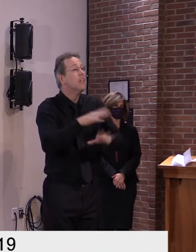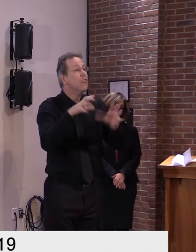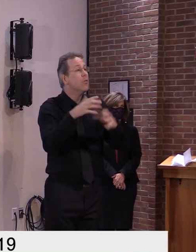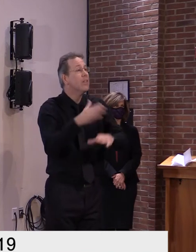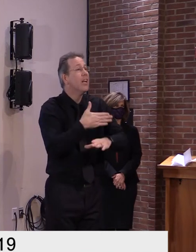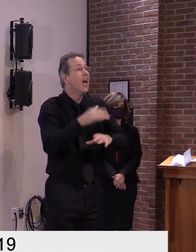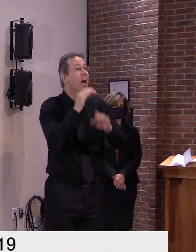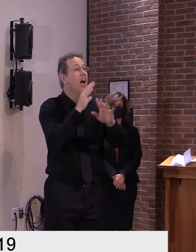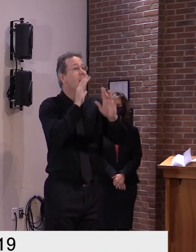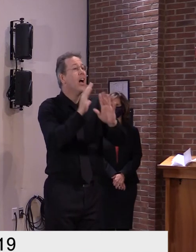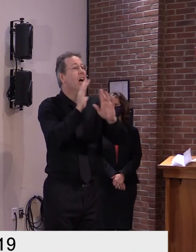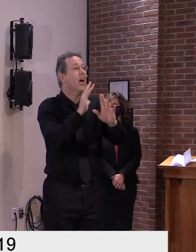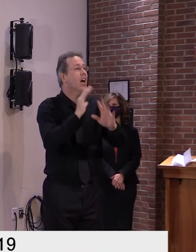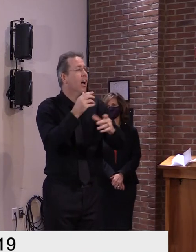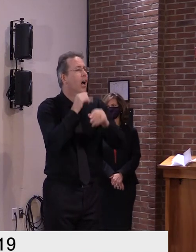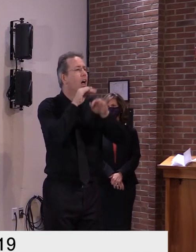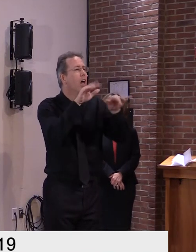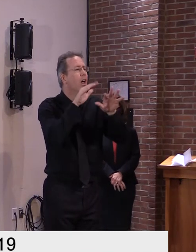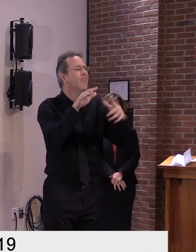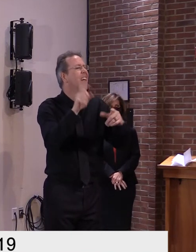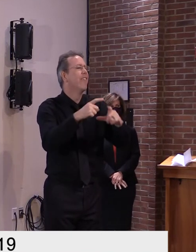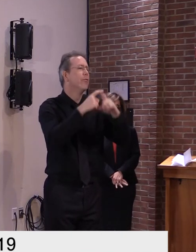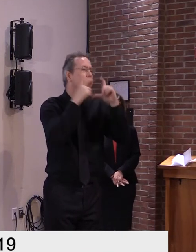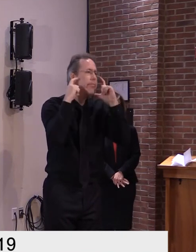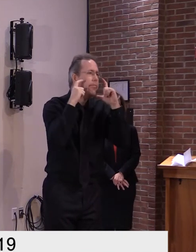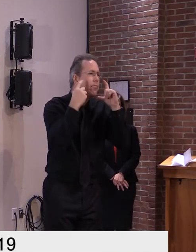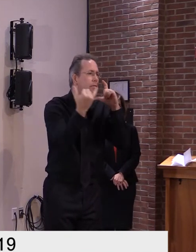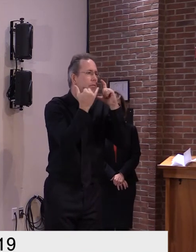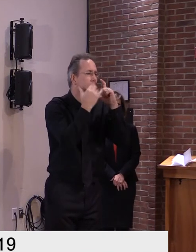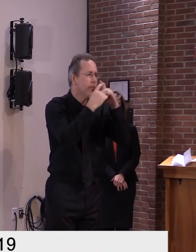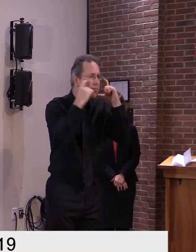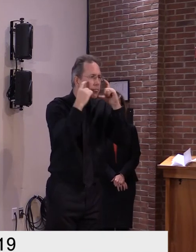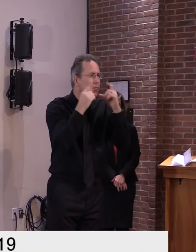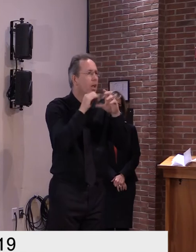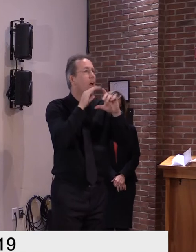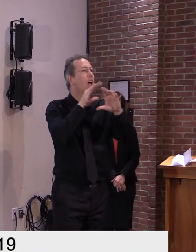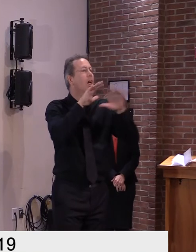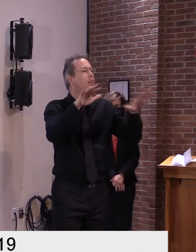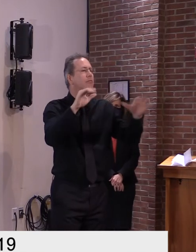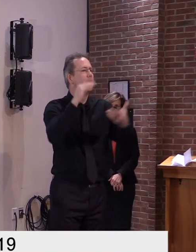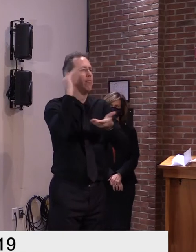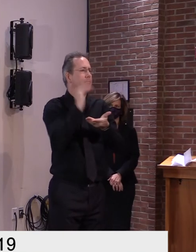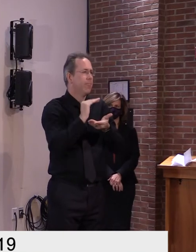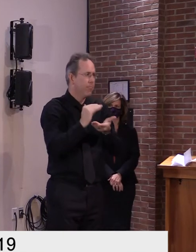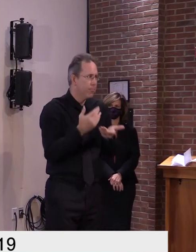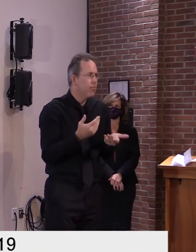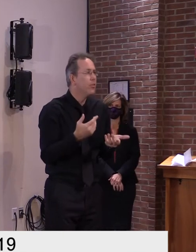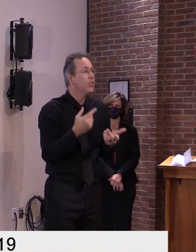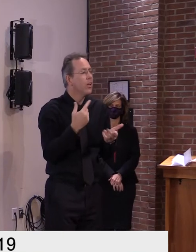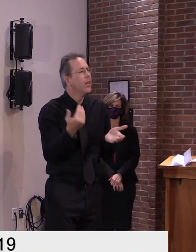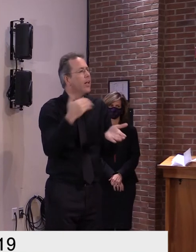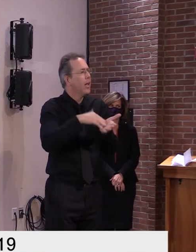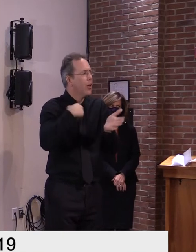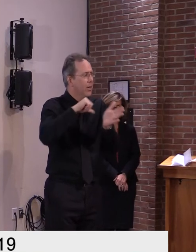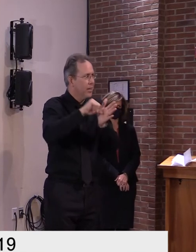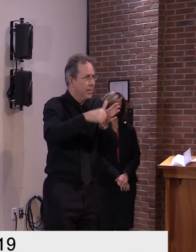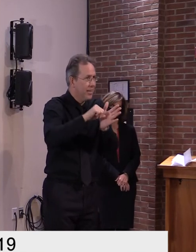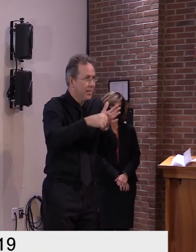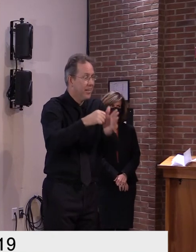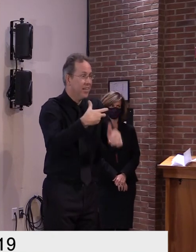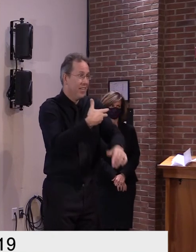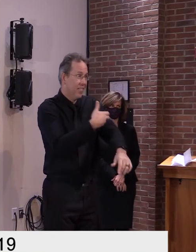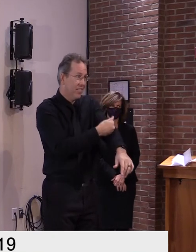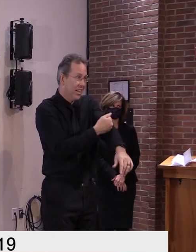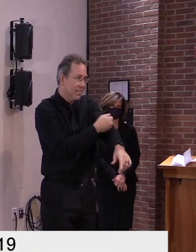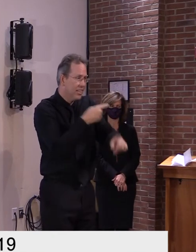presence. But these vaccine trials really aren't set up to figure out if we're able to do that with